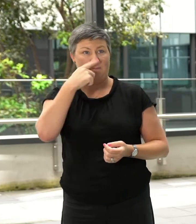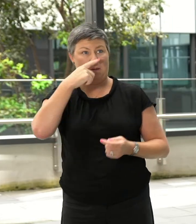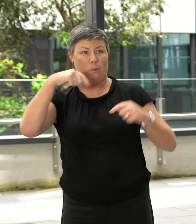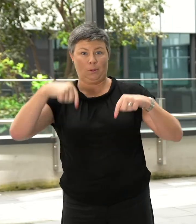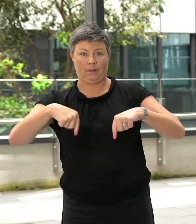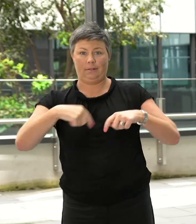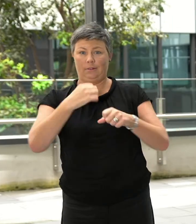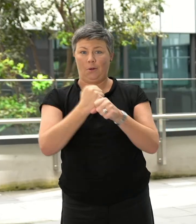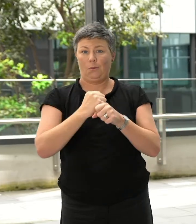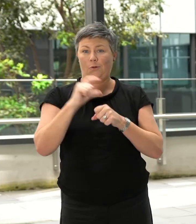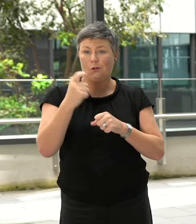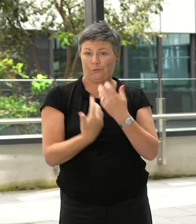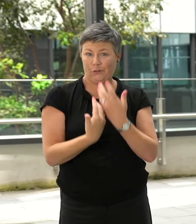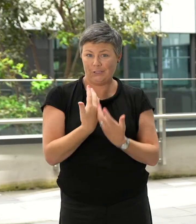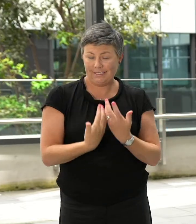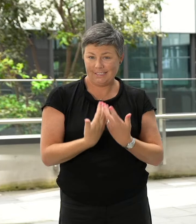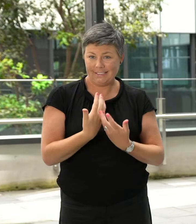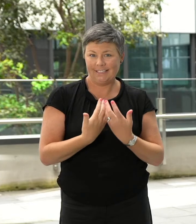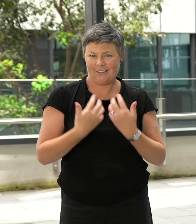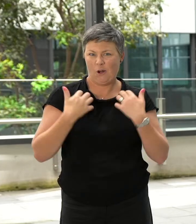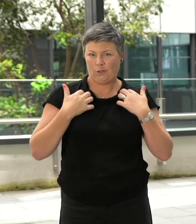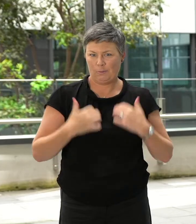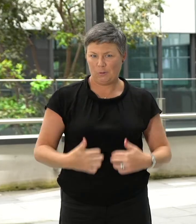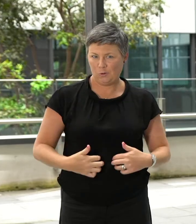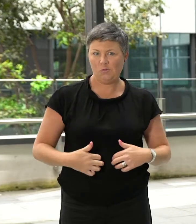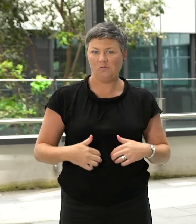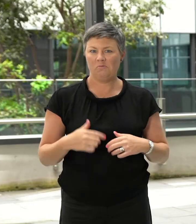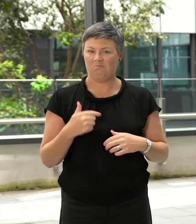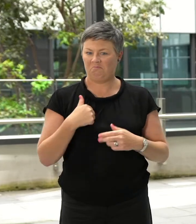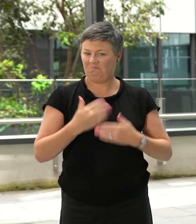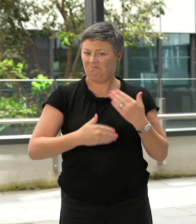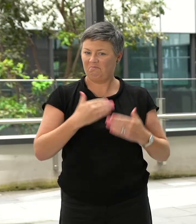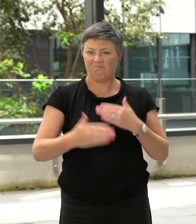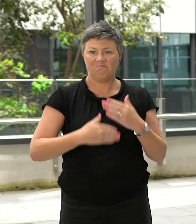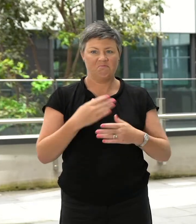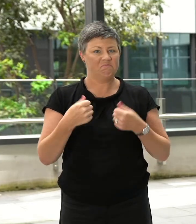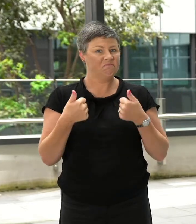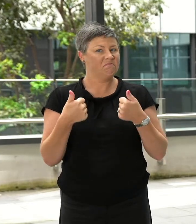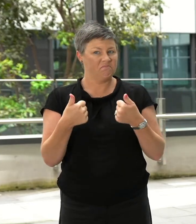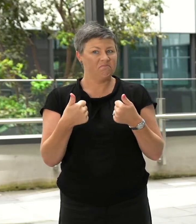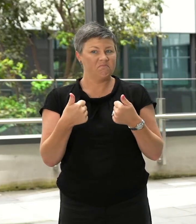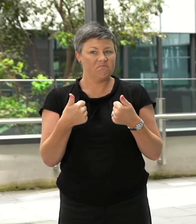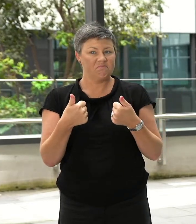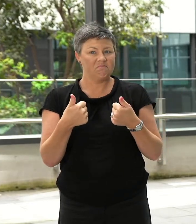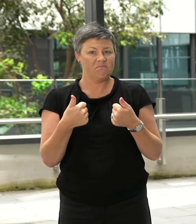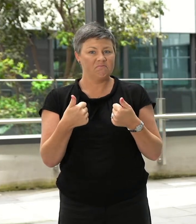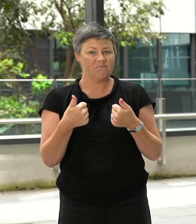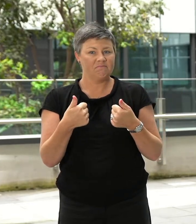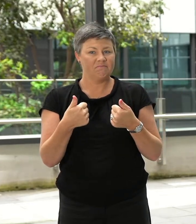Hub. Our hub is progressing very well. The whole vaccination program here is progressing very well.